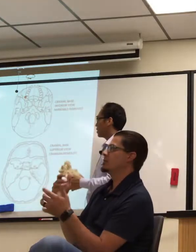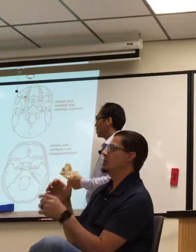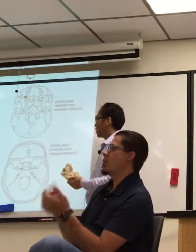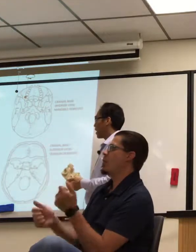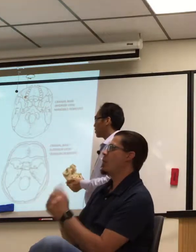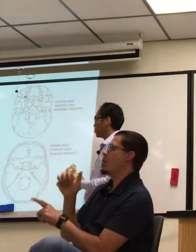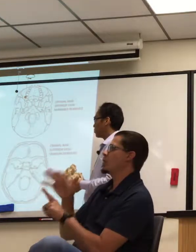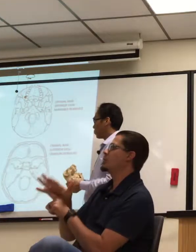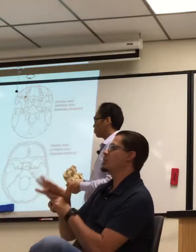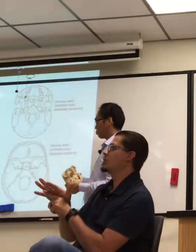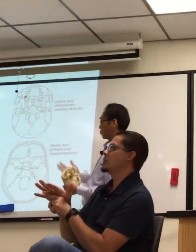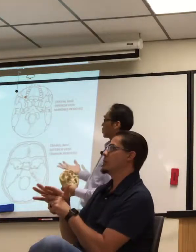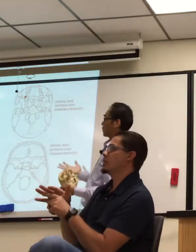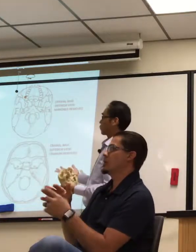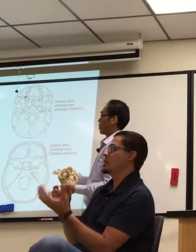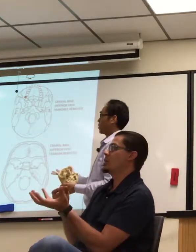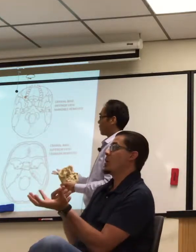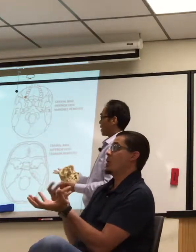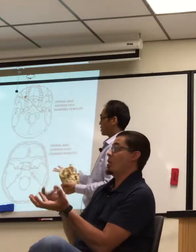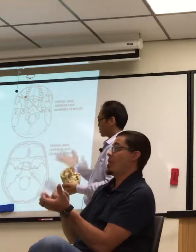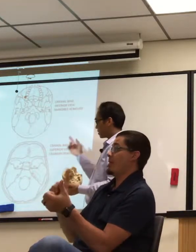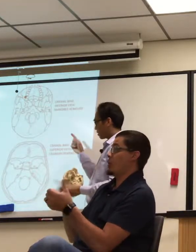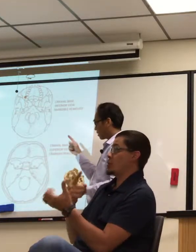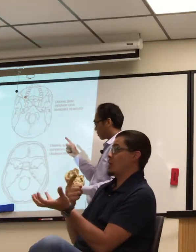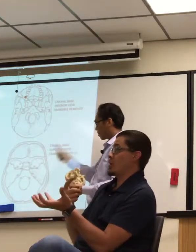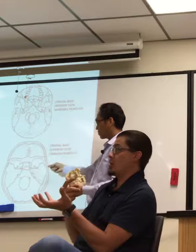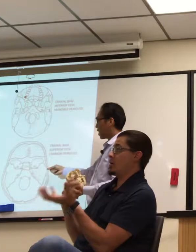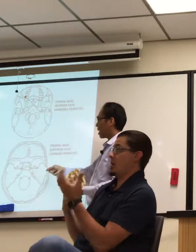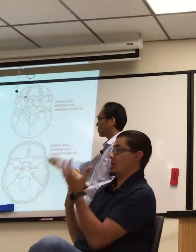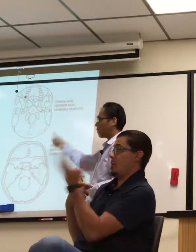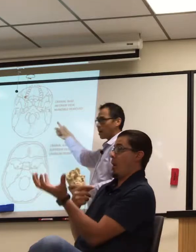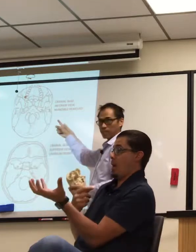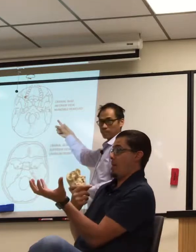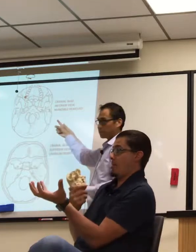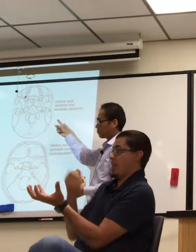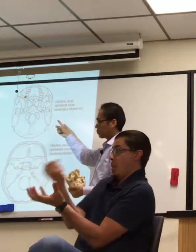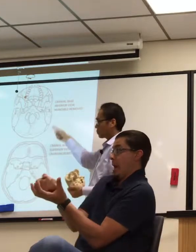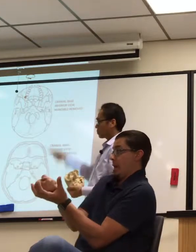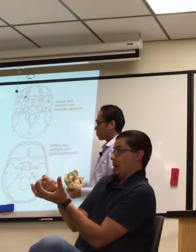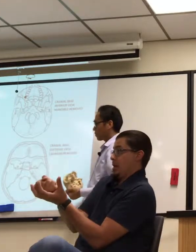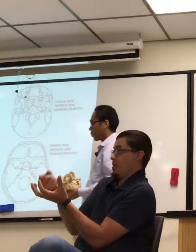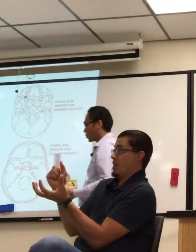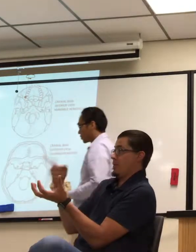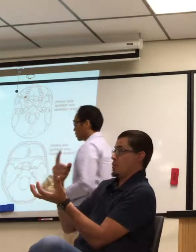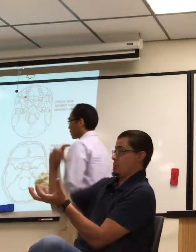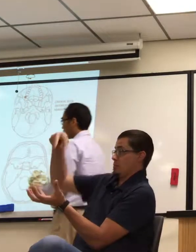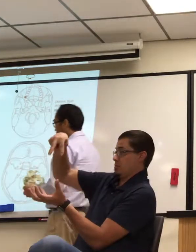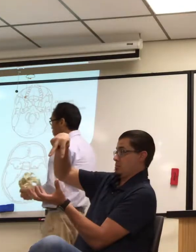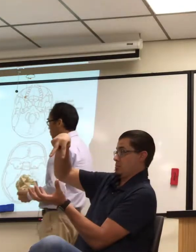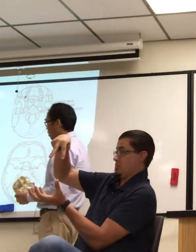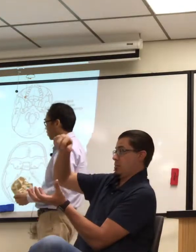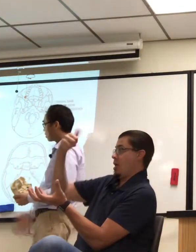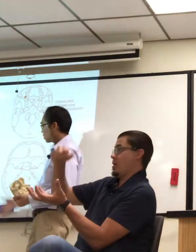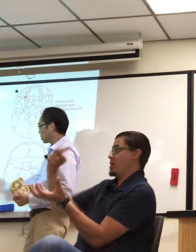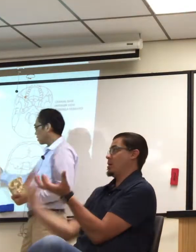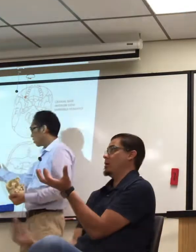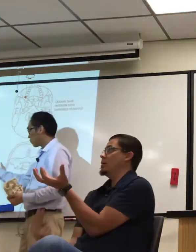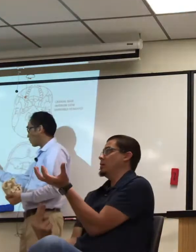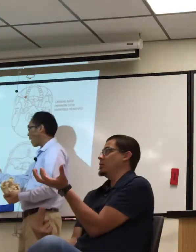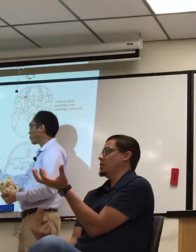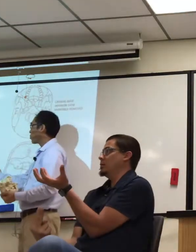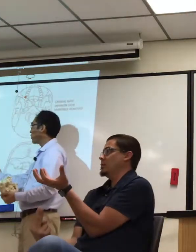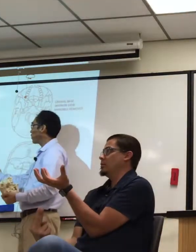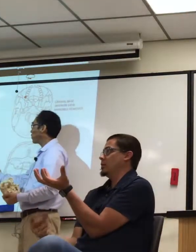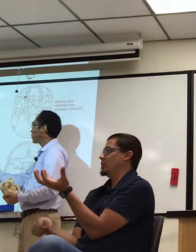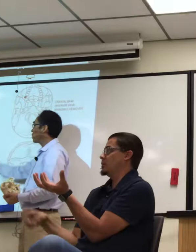views that you look at the cranial base from top and bottom. Of course, you can look at the whole skull